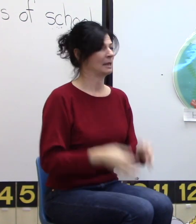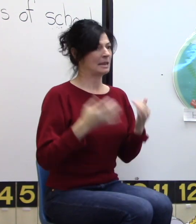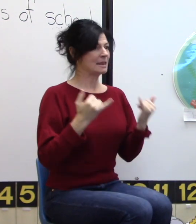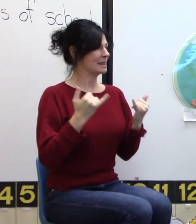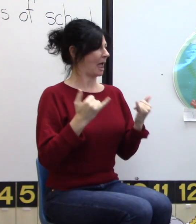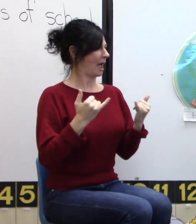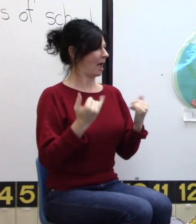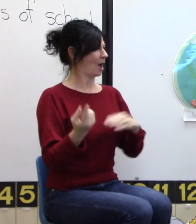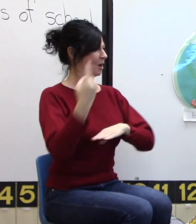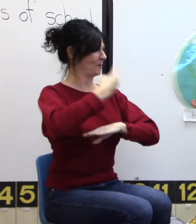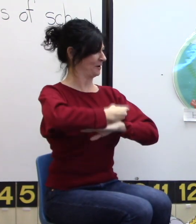But